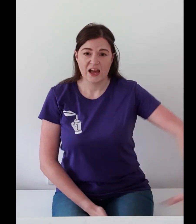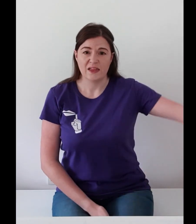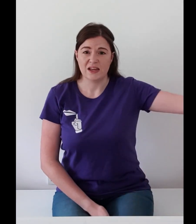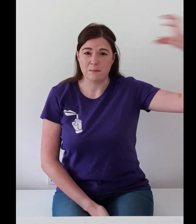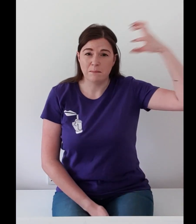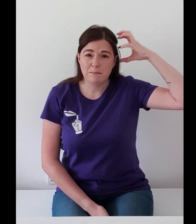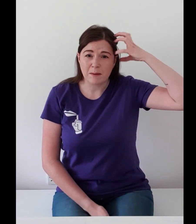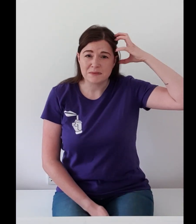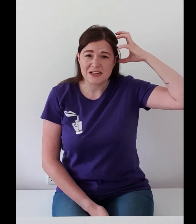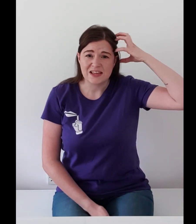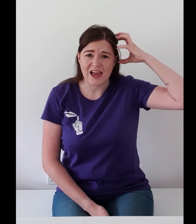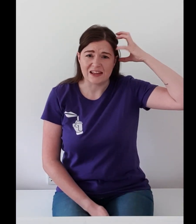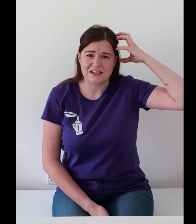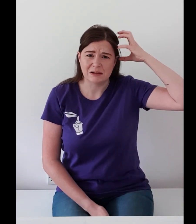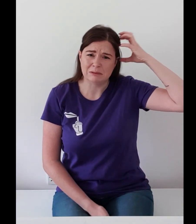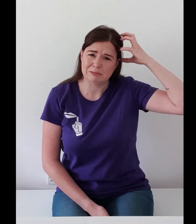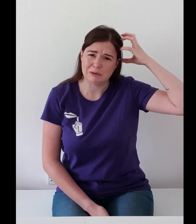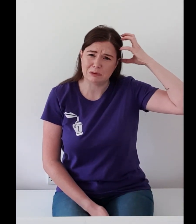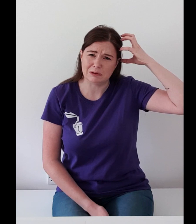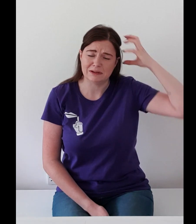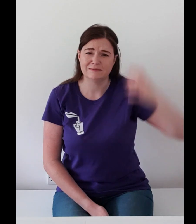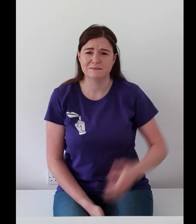And he bumped his head. Oh.